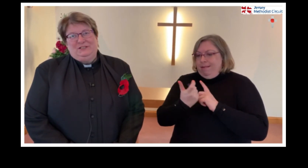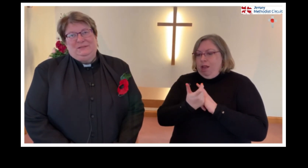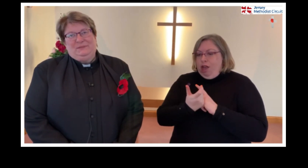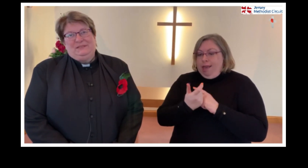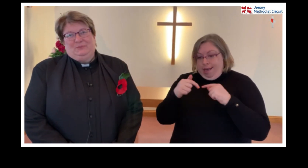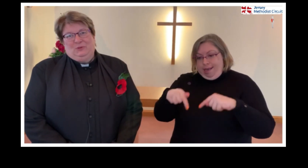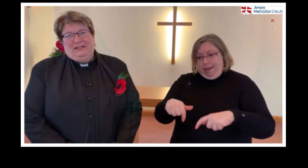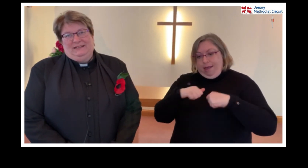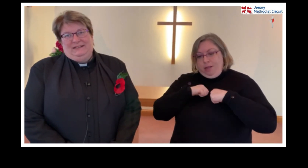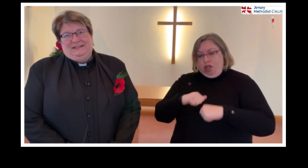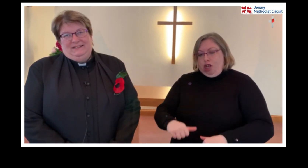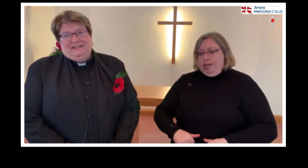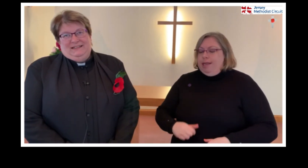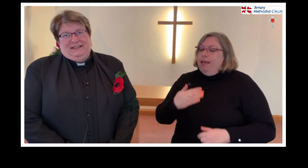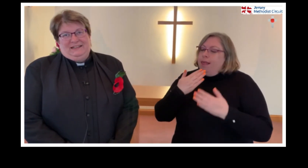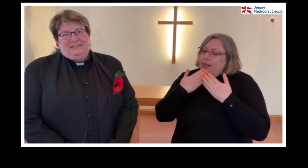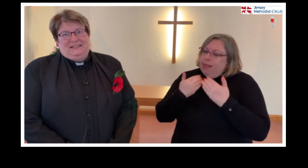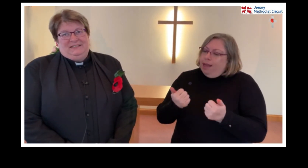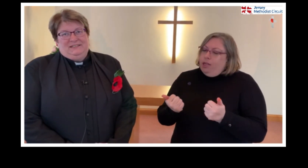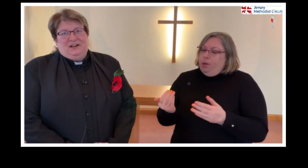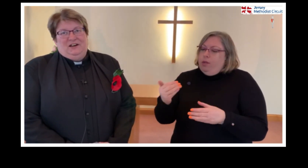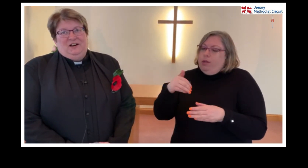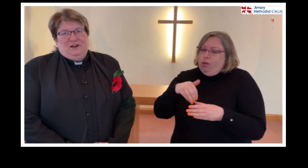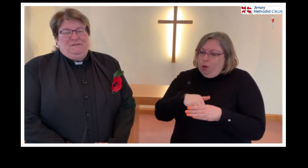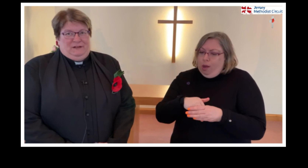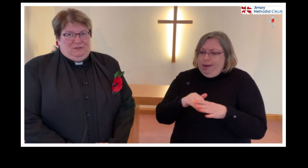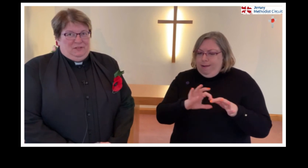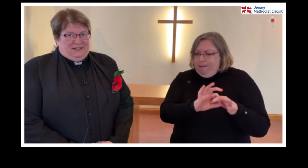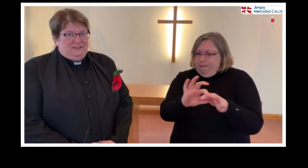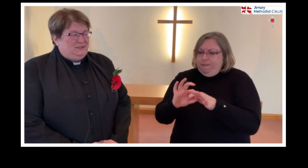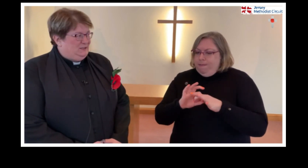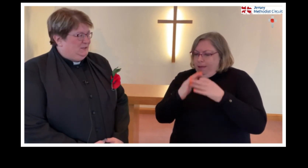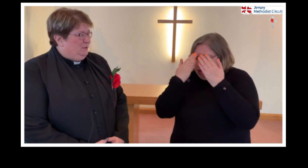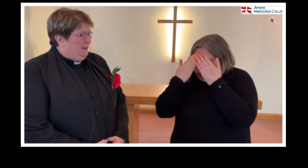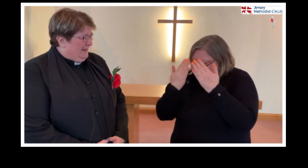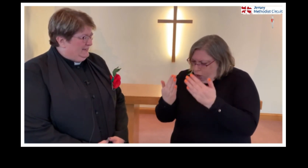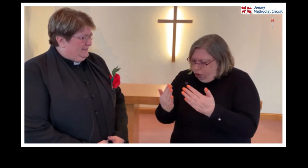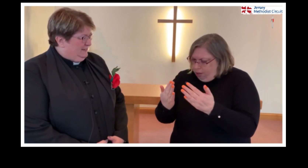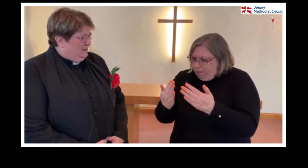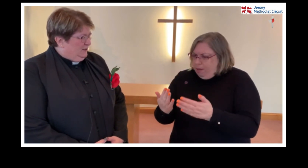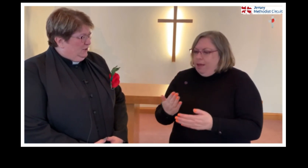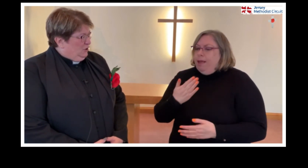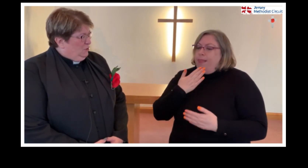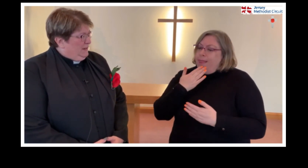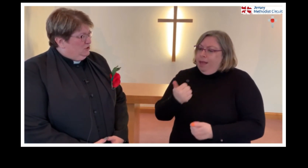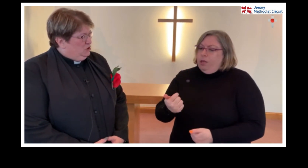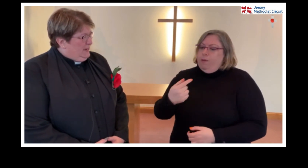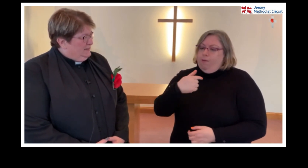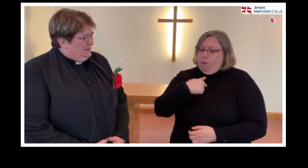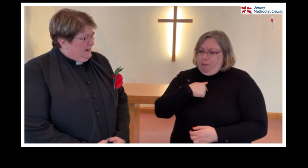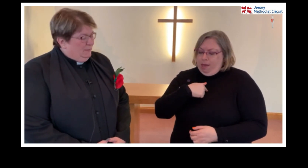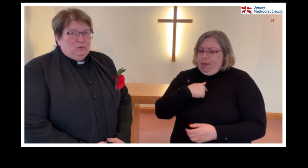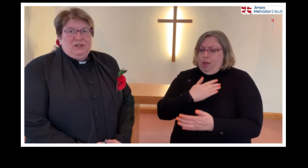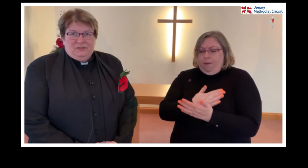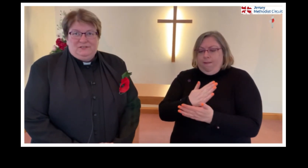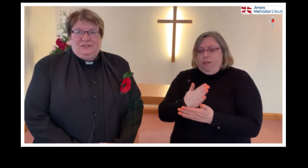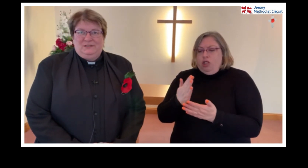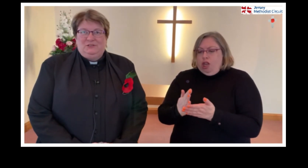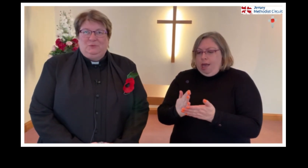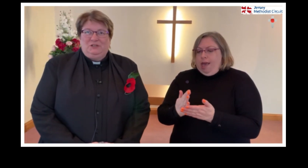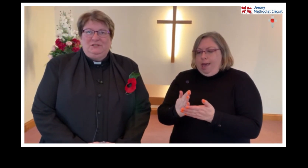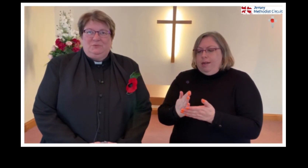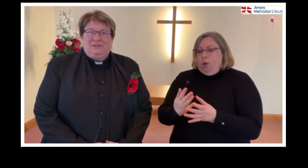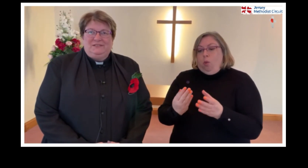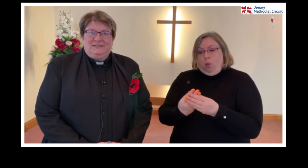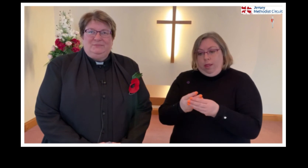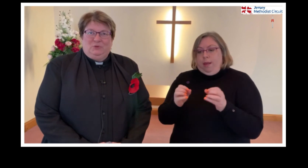in our worship this morning and extend our heartfelt thanks to Pat, who has shared and enabled others